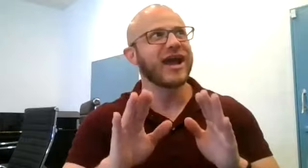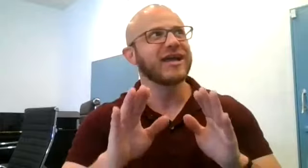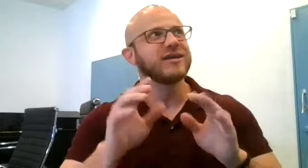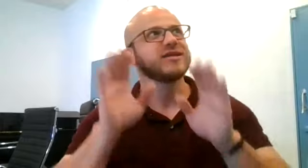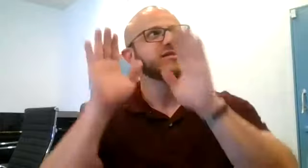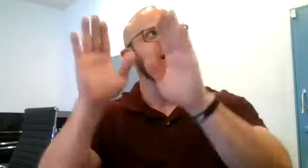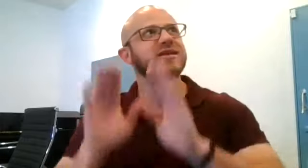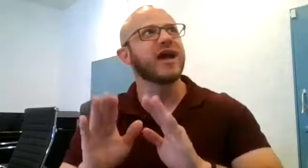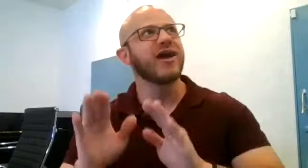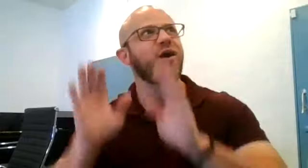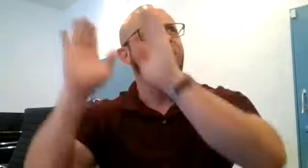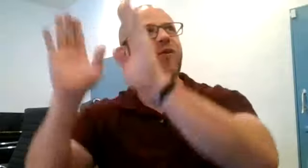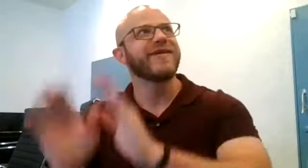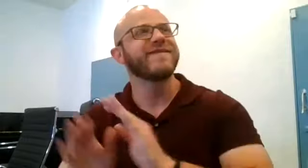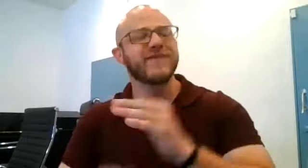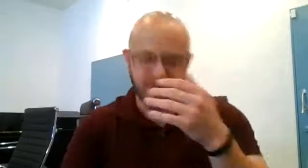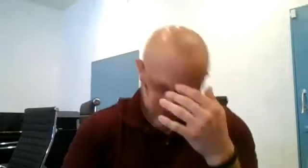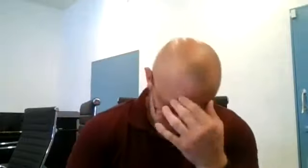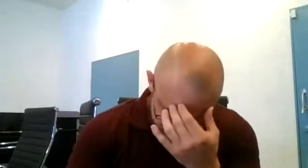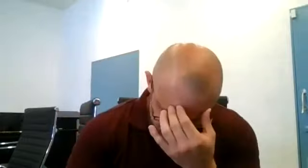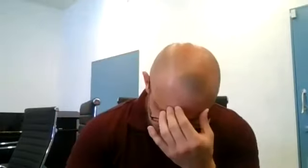Awesome. Great. Sunday. Wonderful.